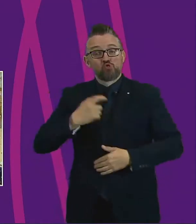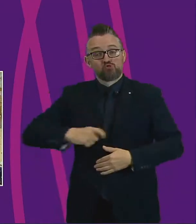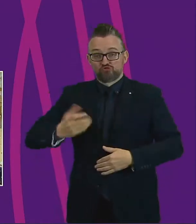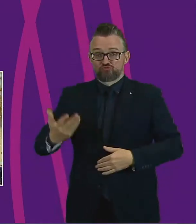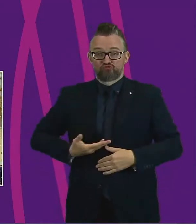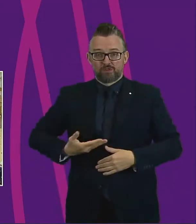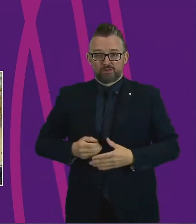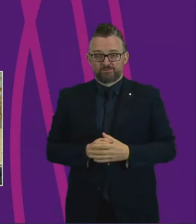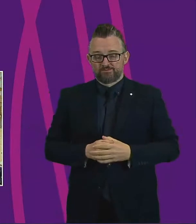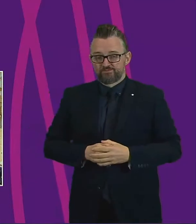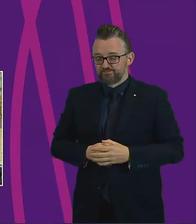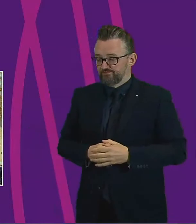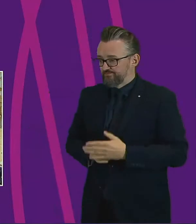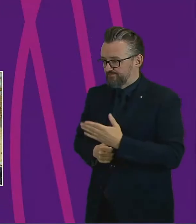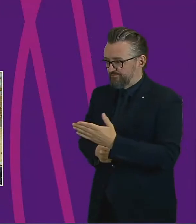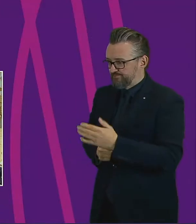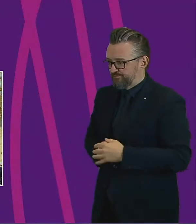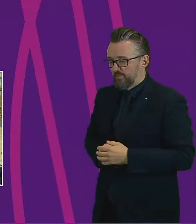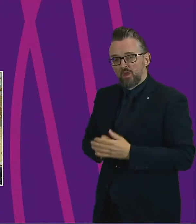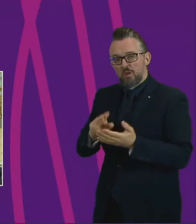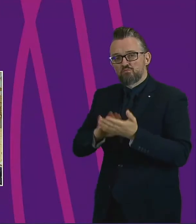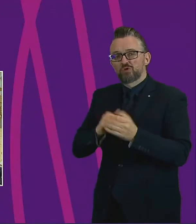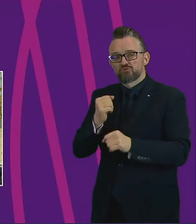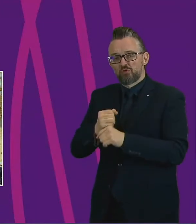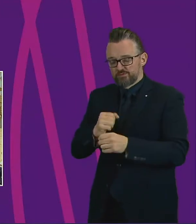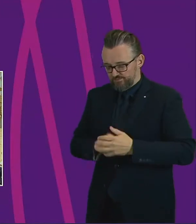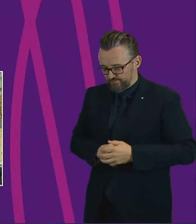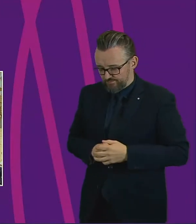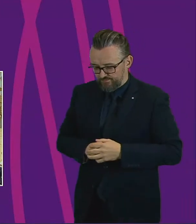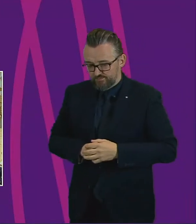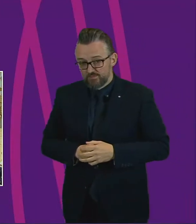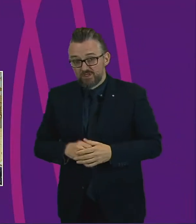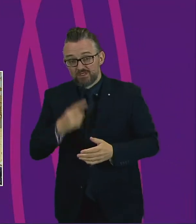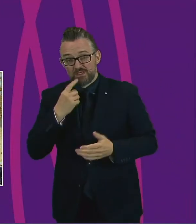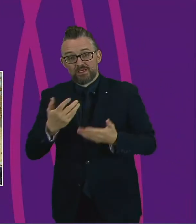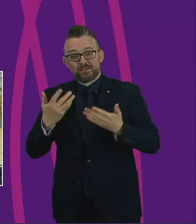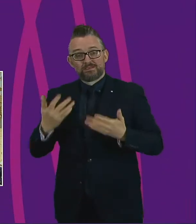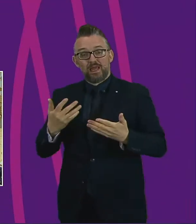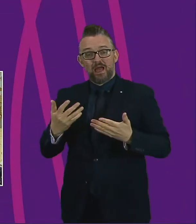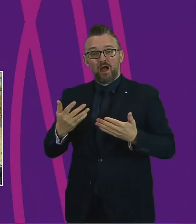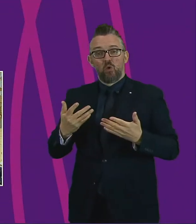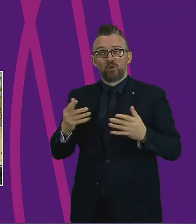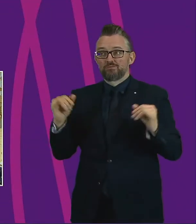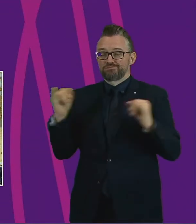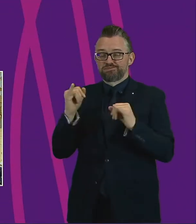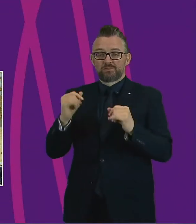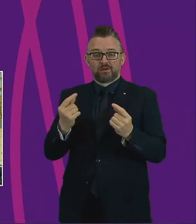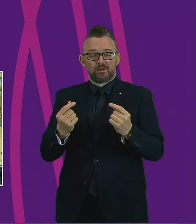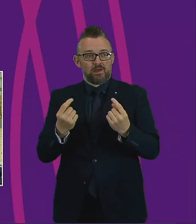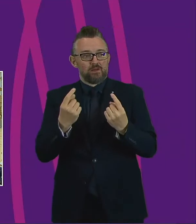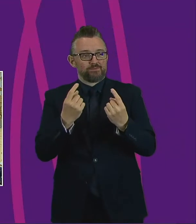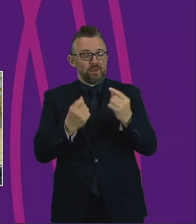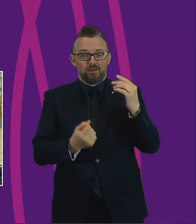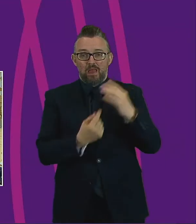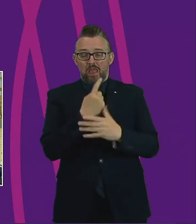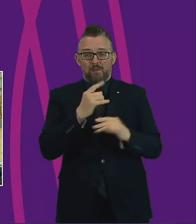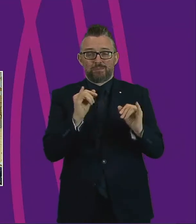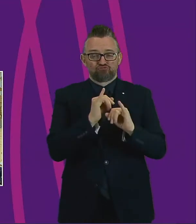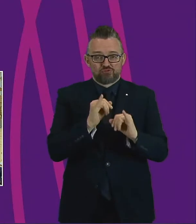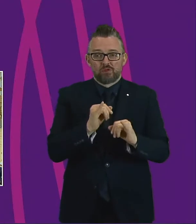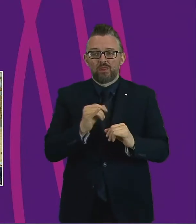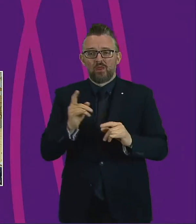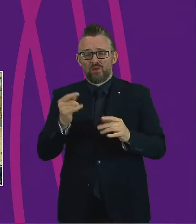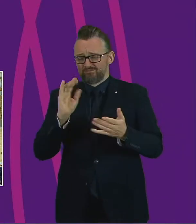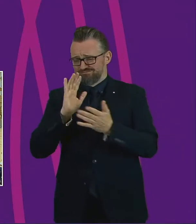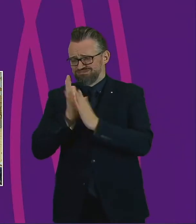to be followed by Neil Bibby. Presiding Officer, bearing in mind the current emergency and its devastating effects on education in Scotland, can the First Minister give